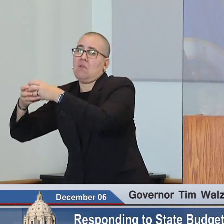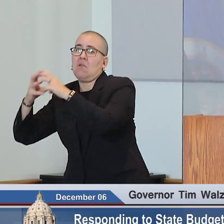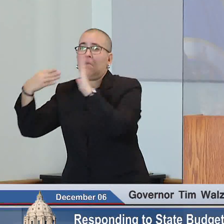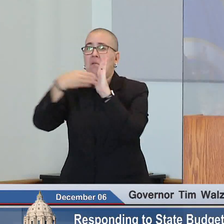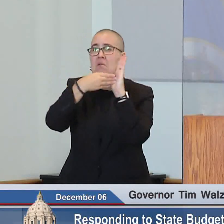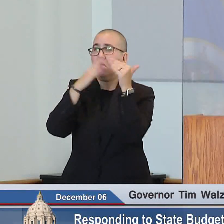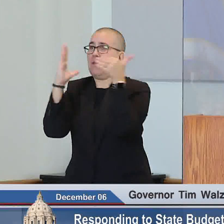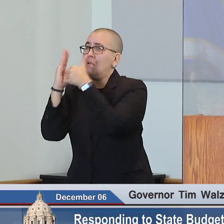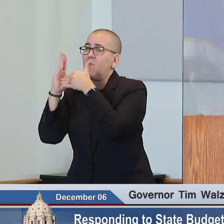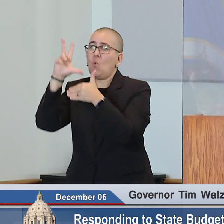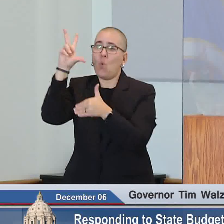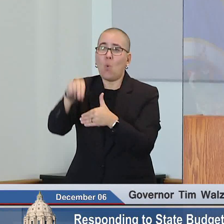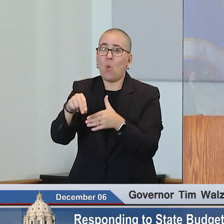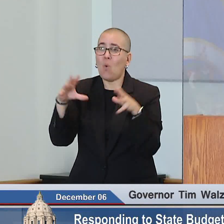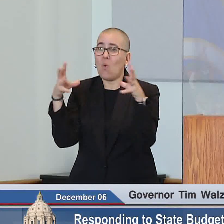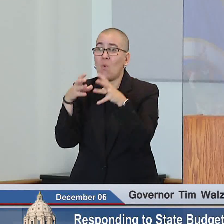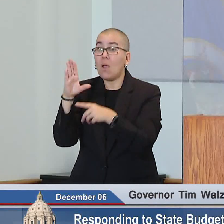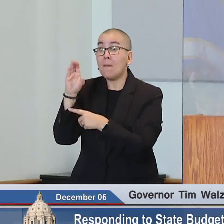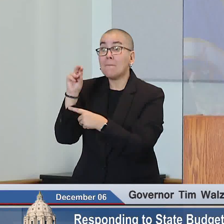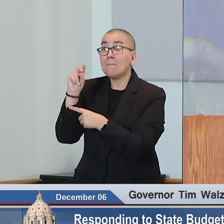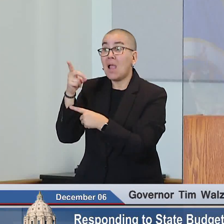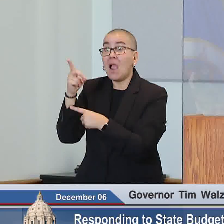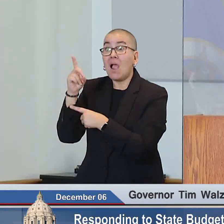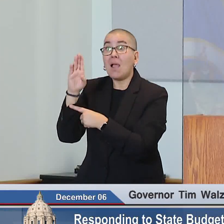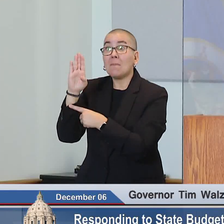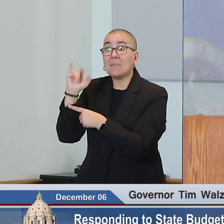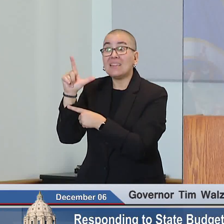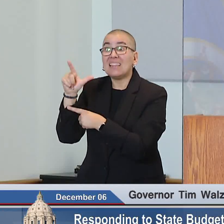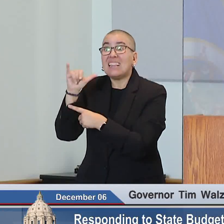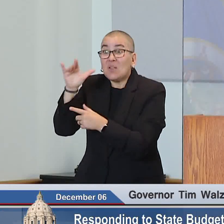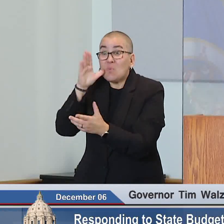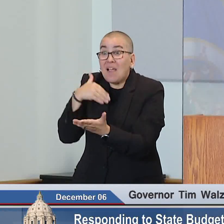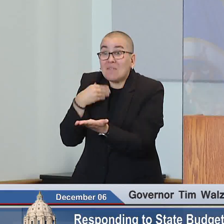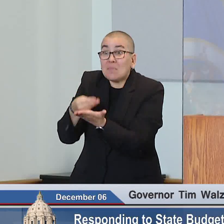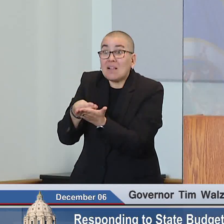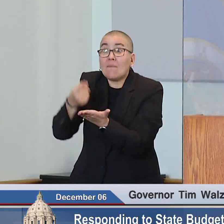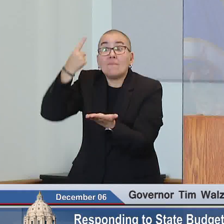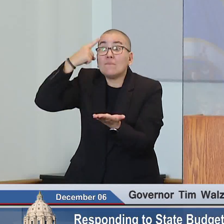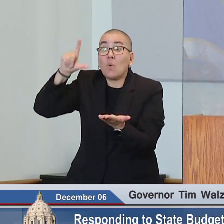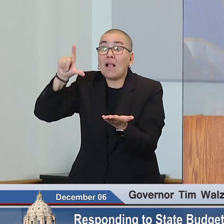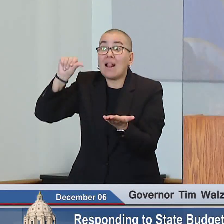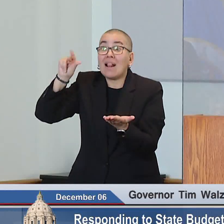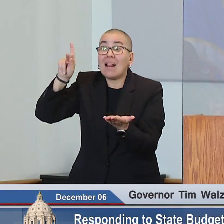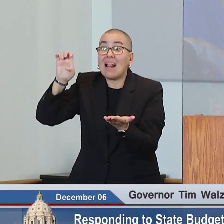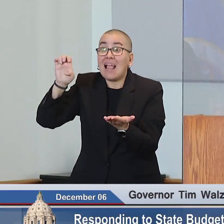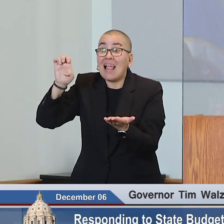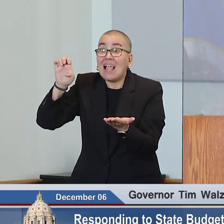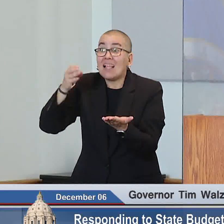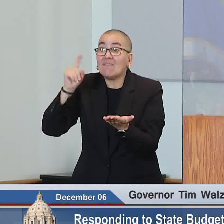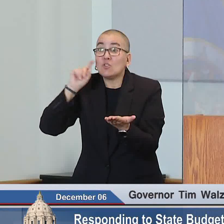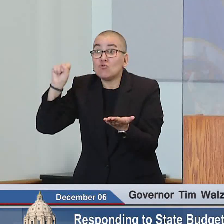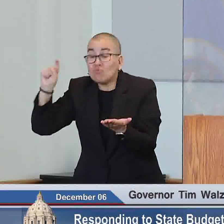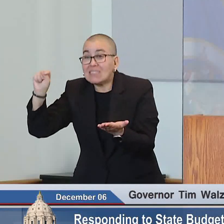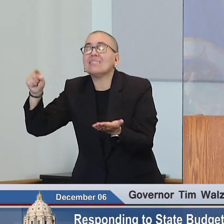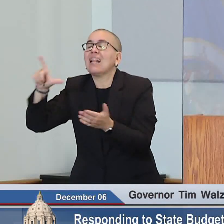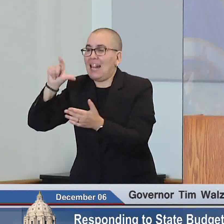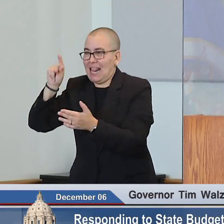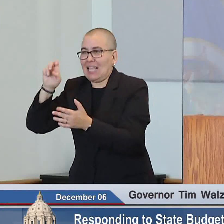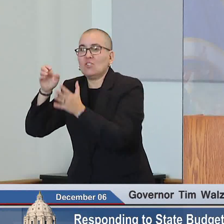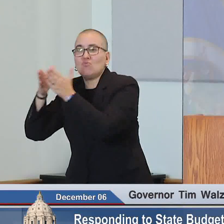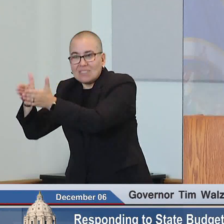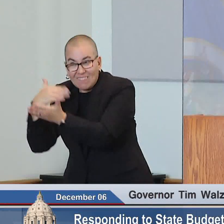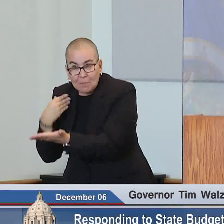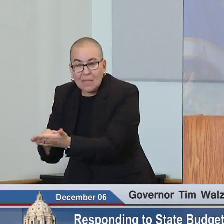bonding bill, there is going to be money for Lake Street that was held up. There is going to be money for Minneapolis that after we had civil unrest and